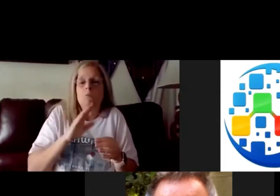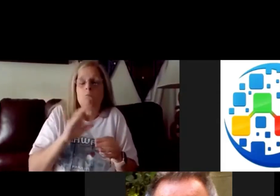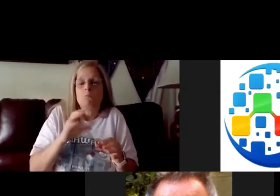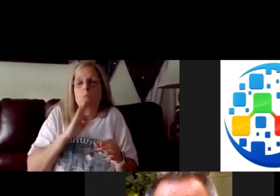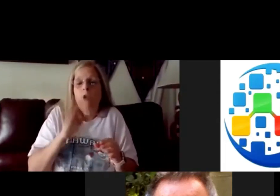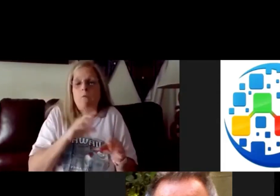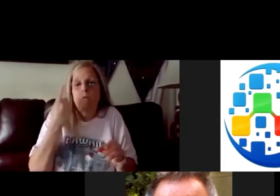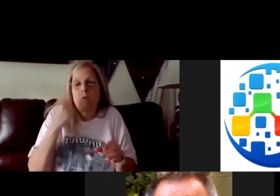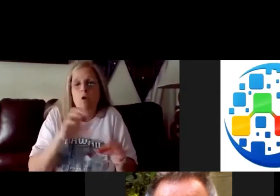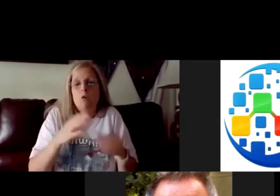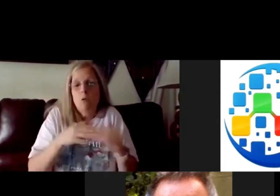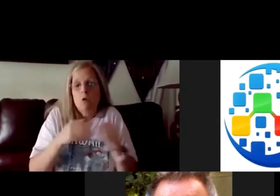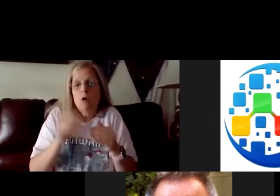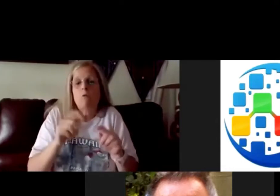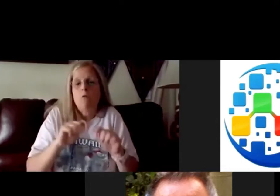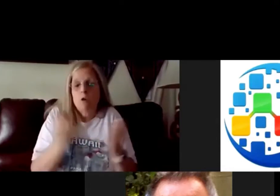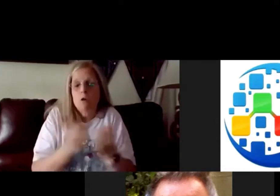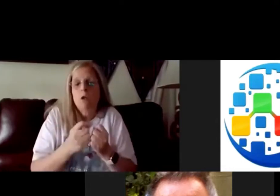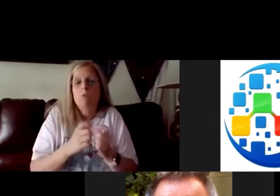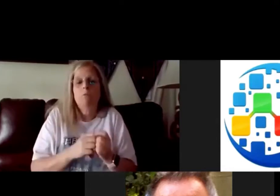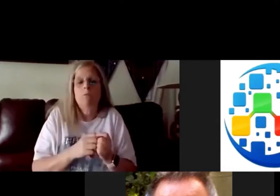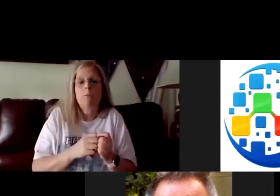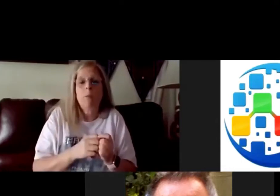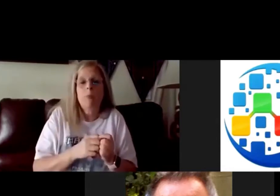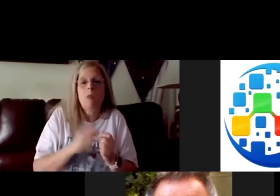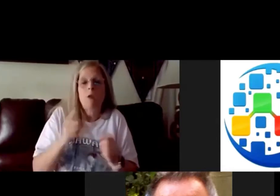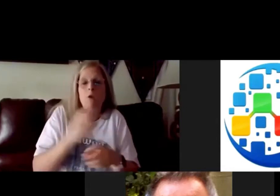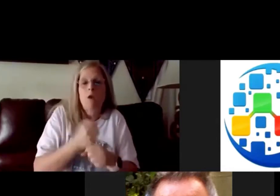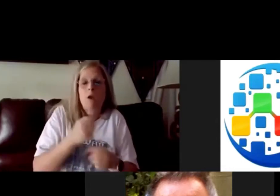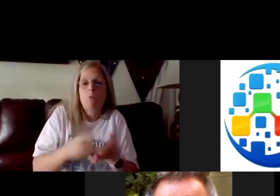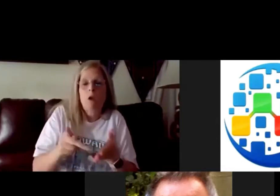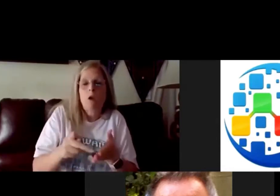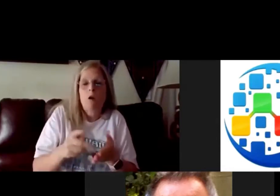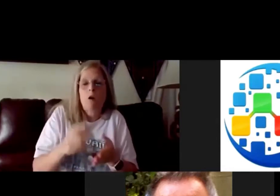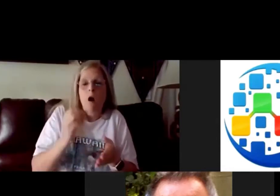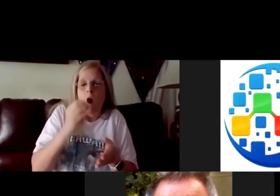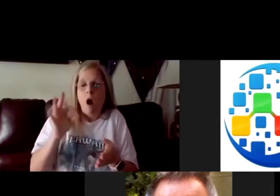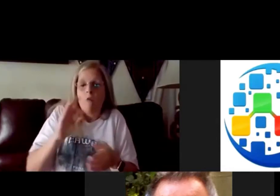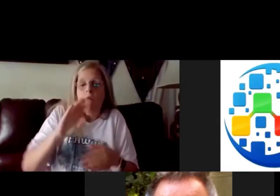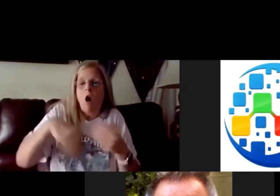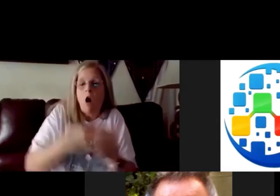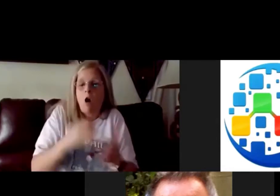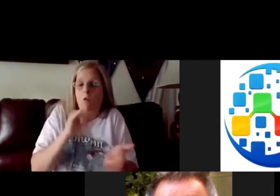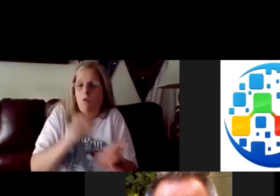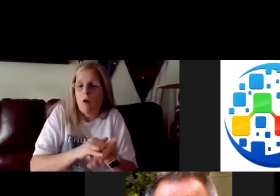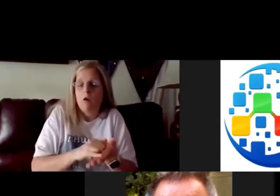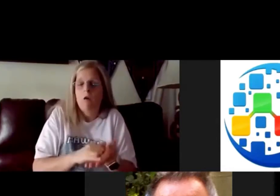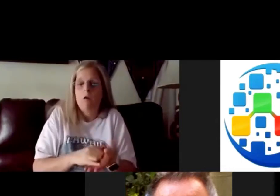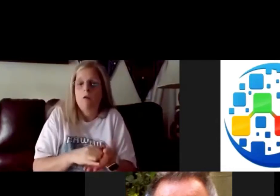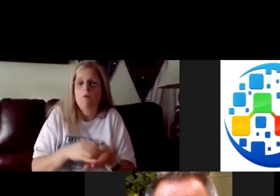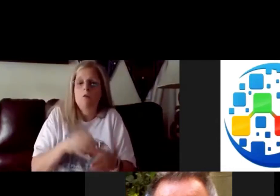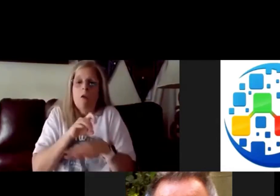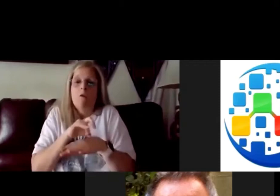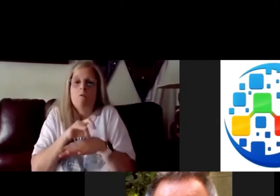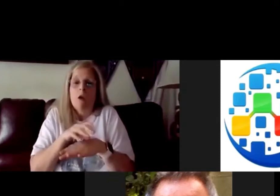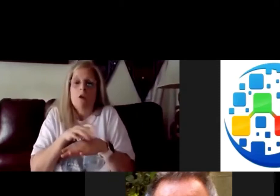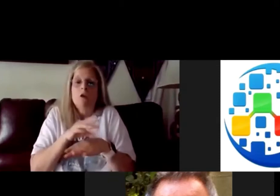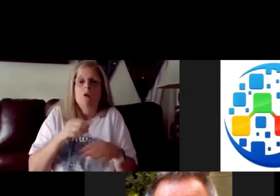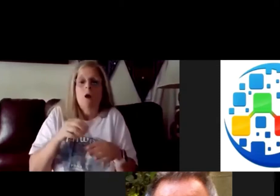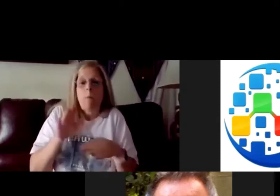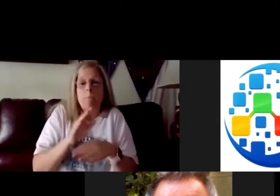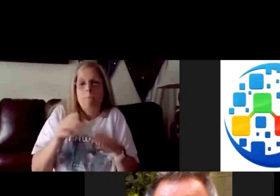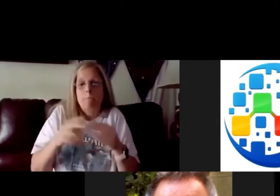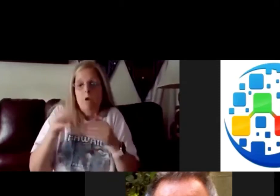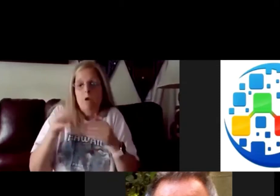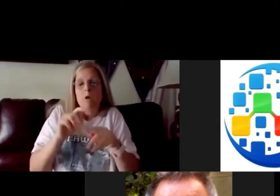volume comes in for you and your team, you get paid off of all of that. So the advantages of building a team is you